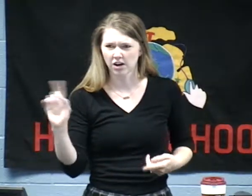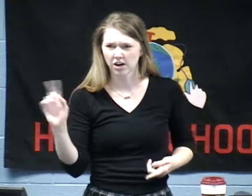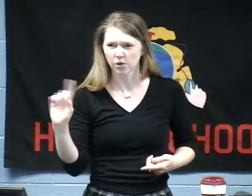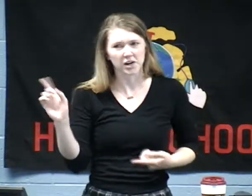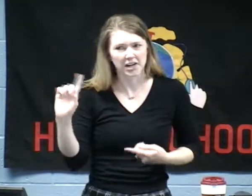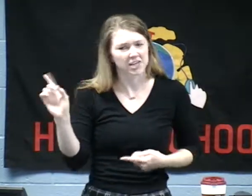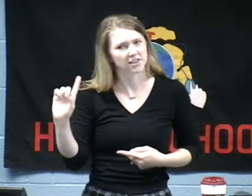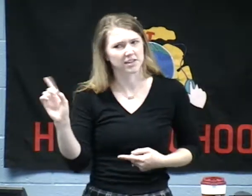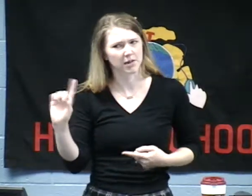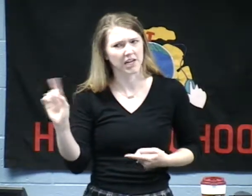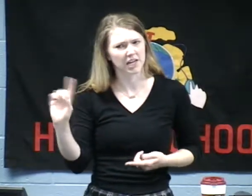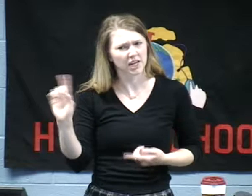Where did I just explain?